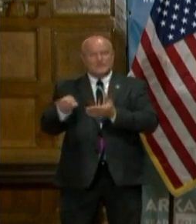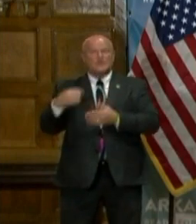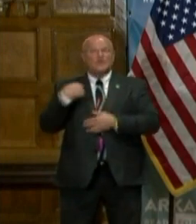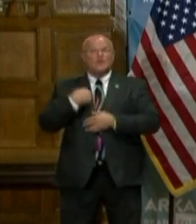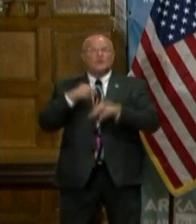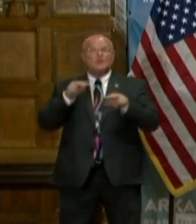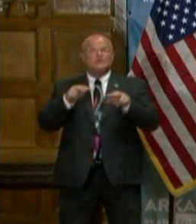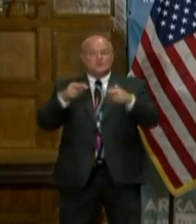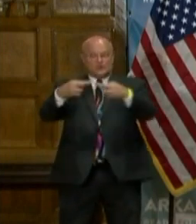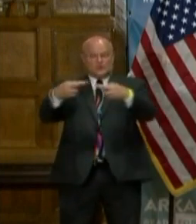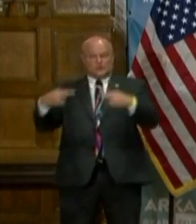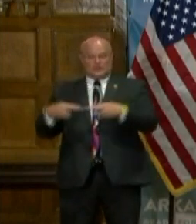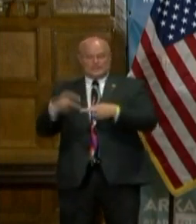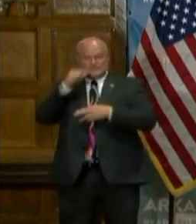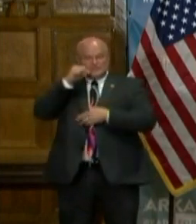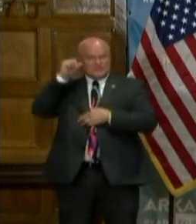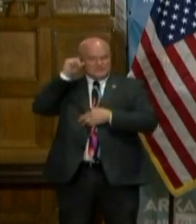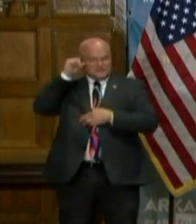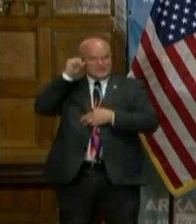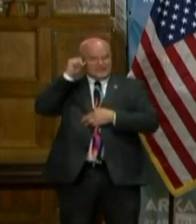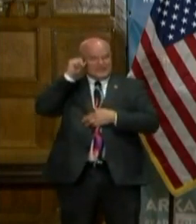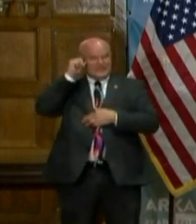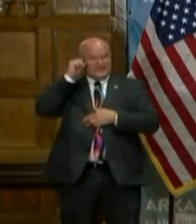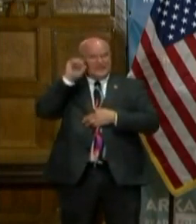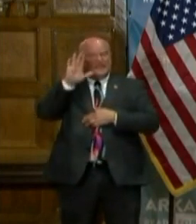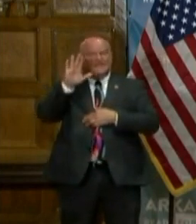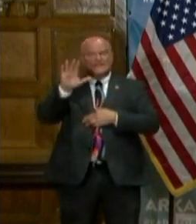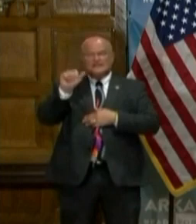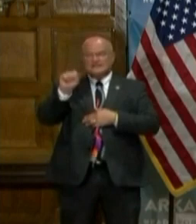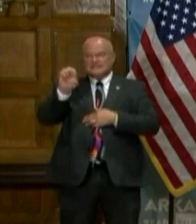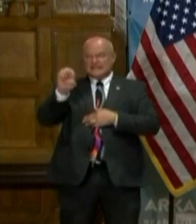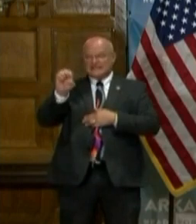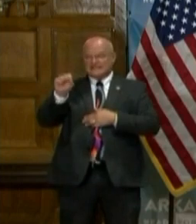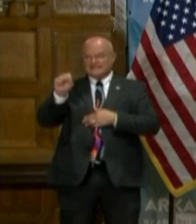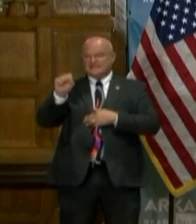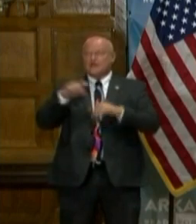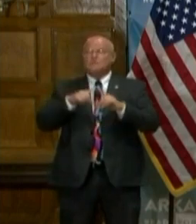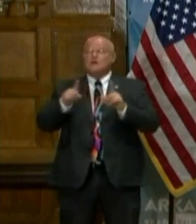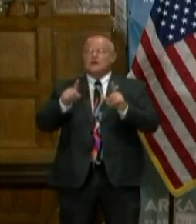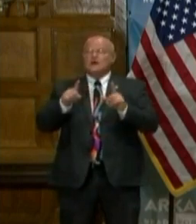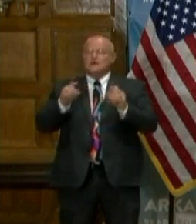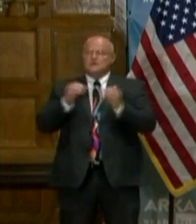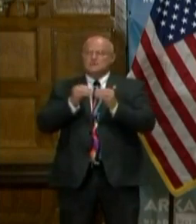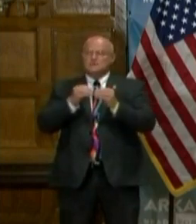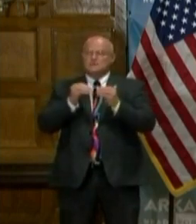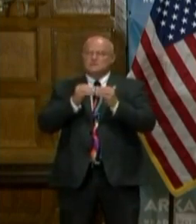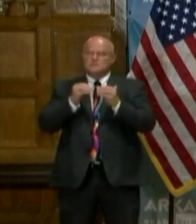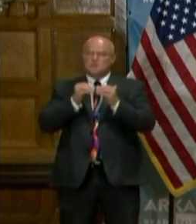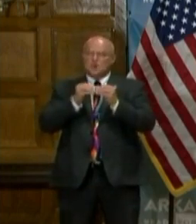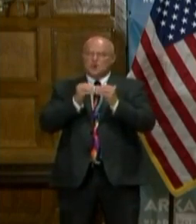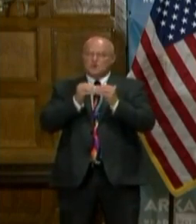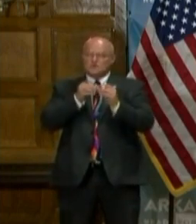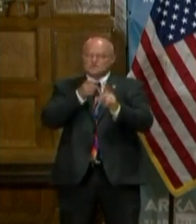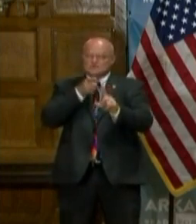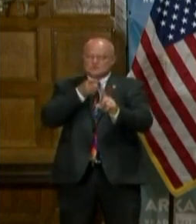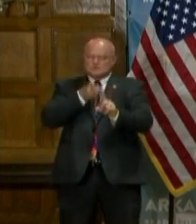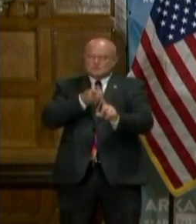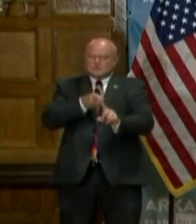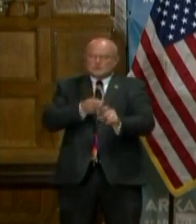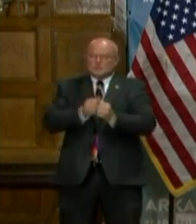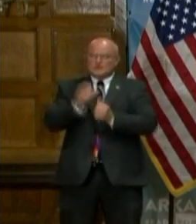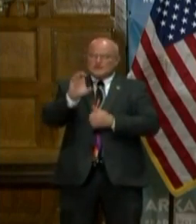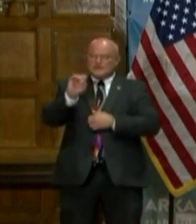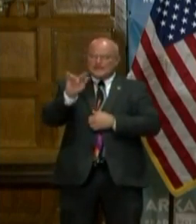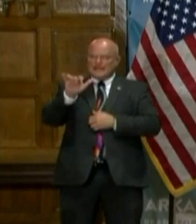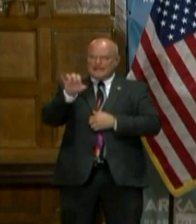We looked at the regions yesterday in terms of their case counts, but we're getting a little bit more granular here with counties.